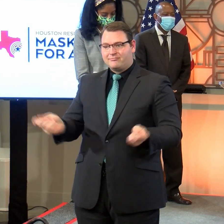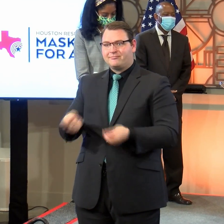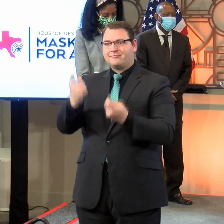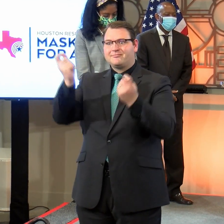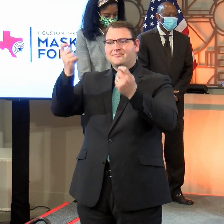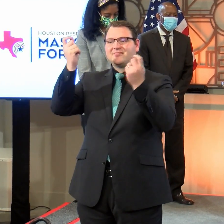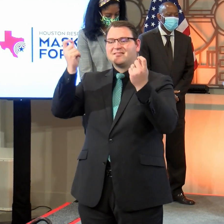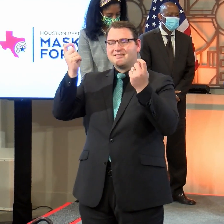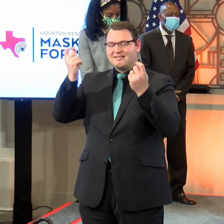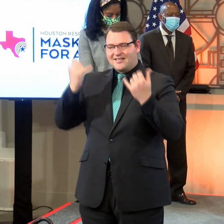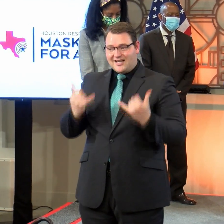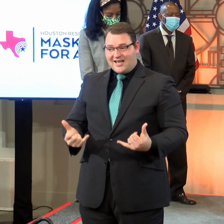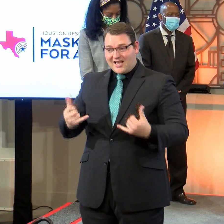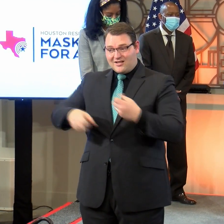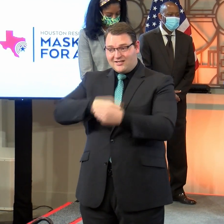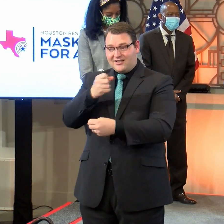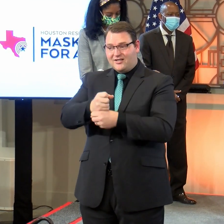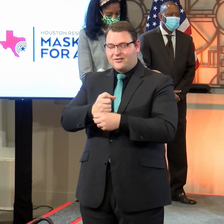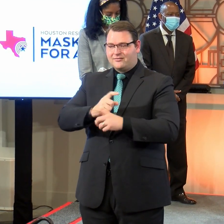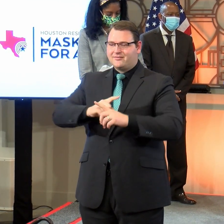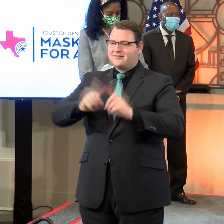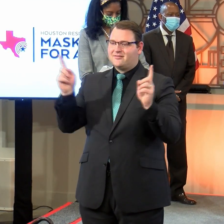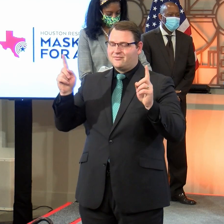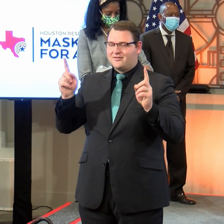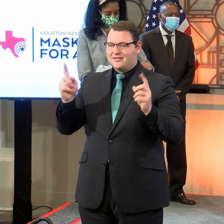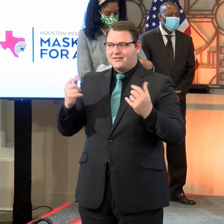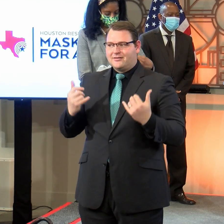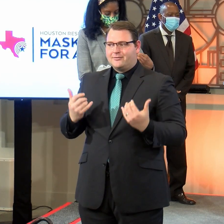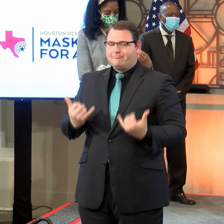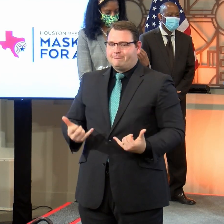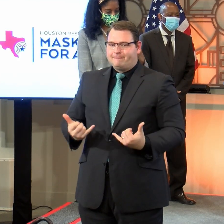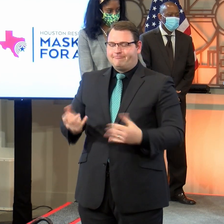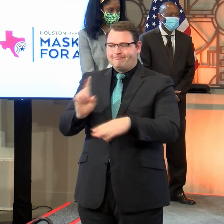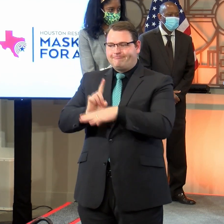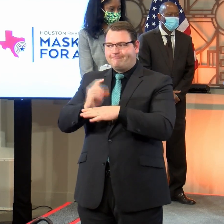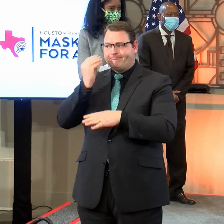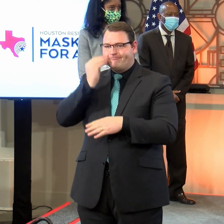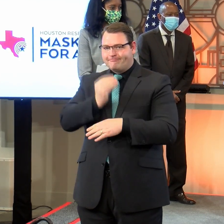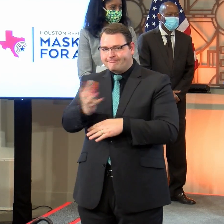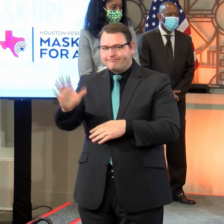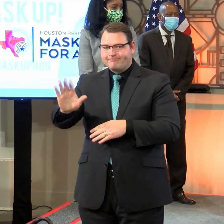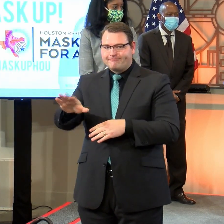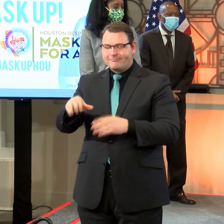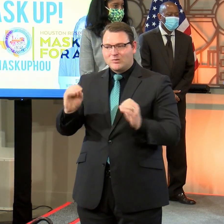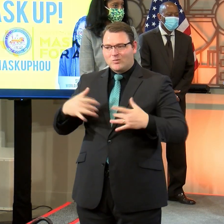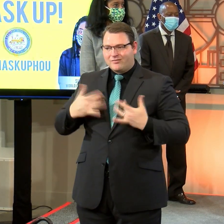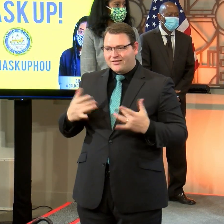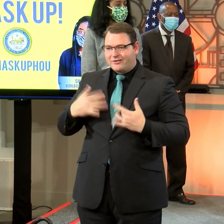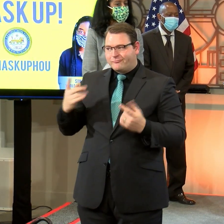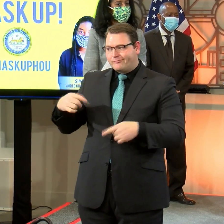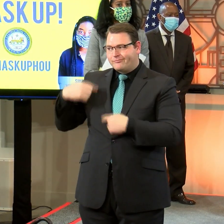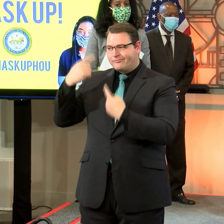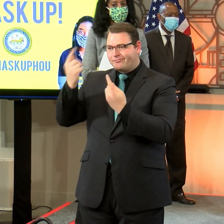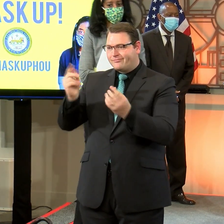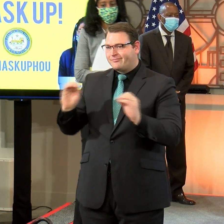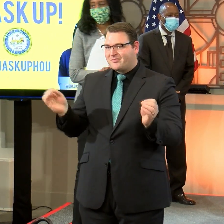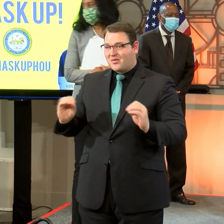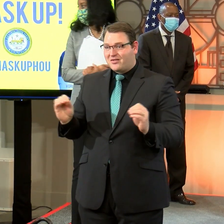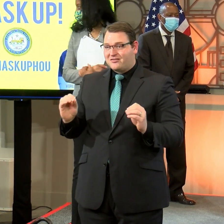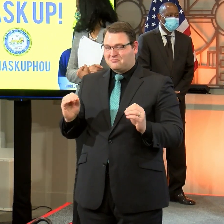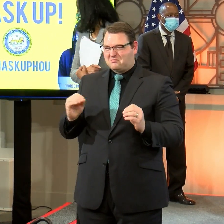challenging as an event professional to stand up here and say, we don't have events, hadn't been going on for a long time, just through my